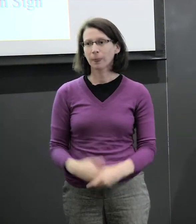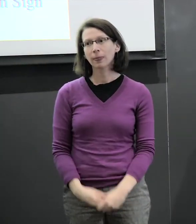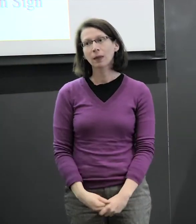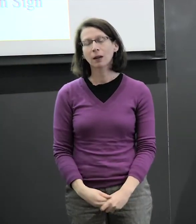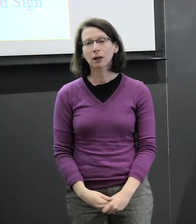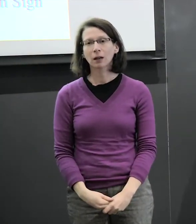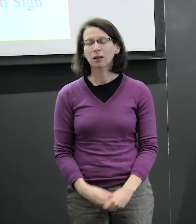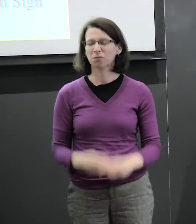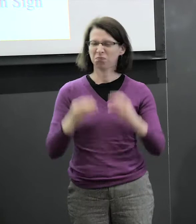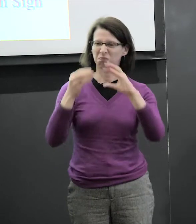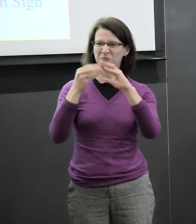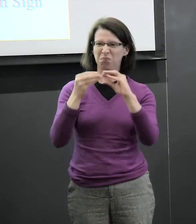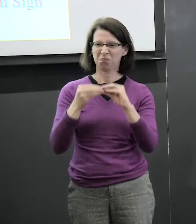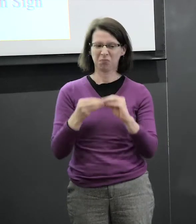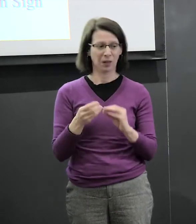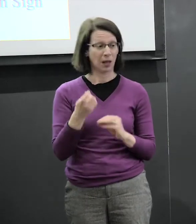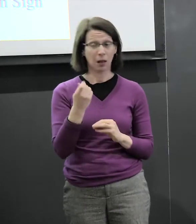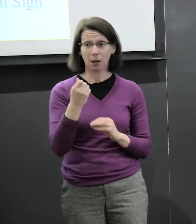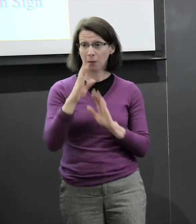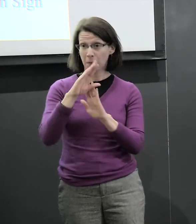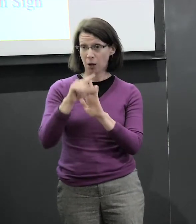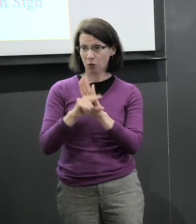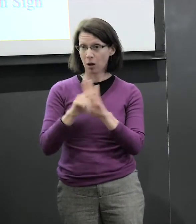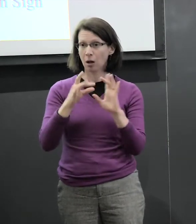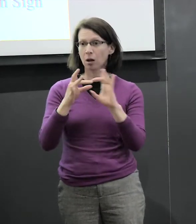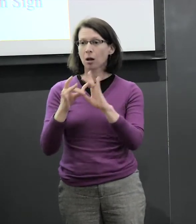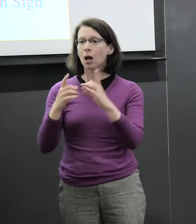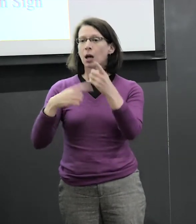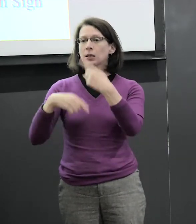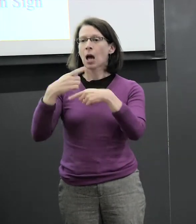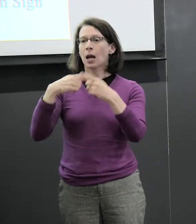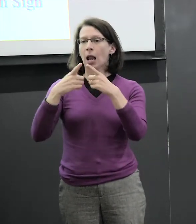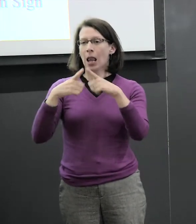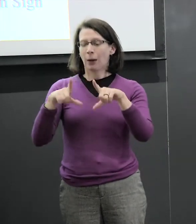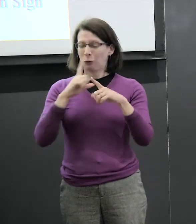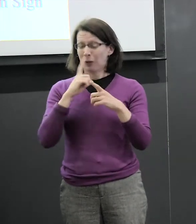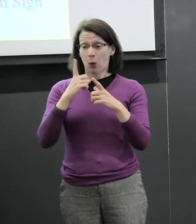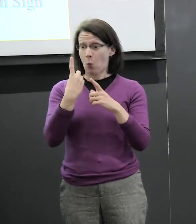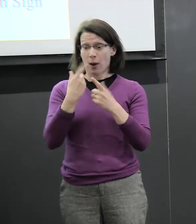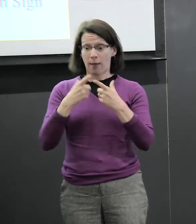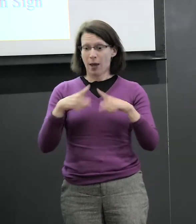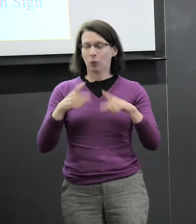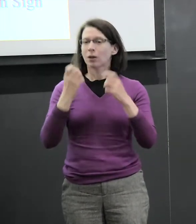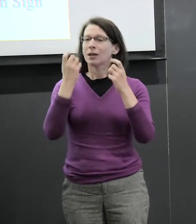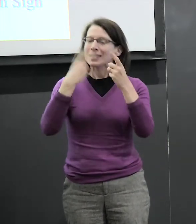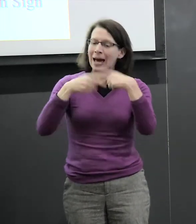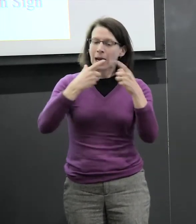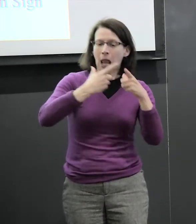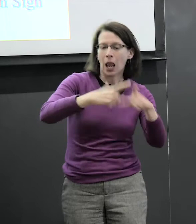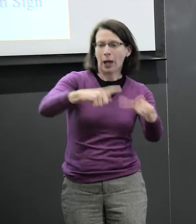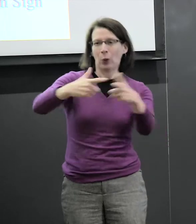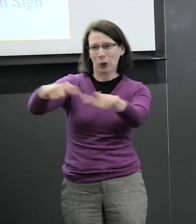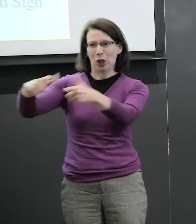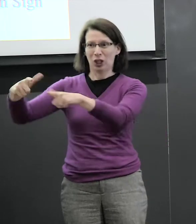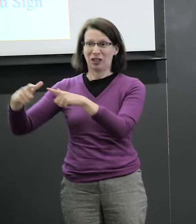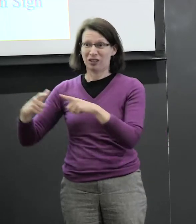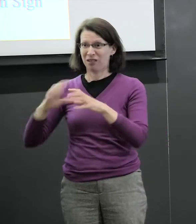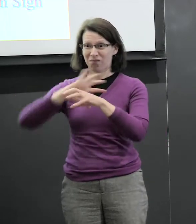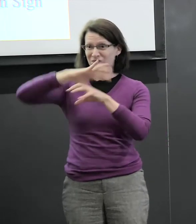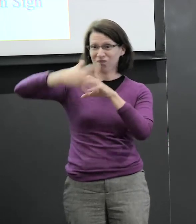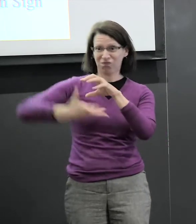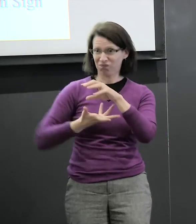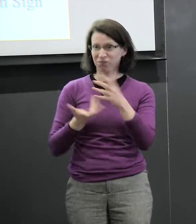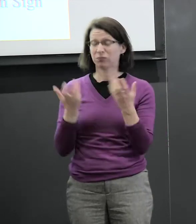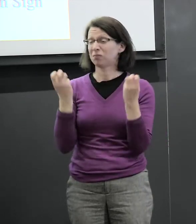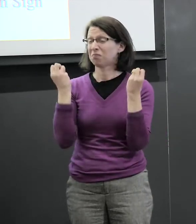A little bit of background about sign language, or rather sign languages. There are as many